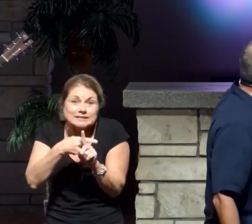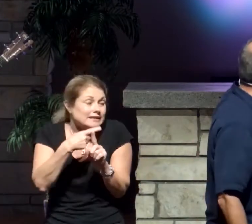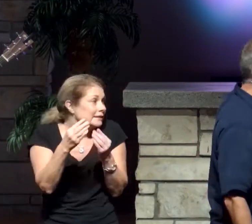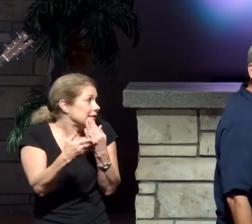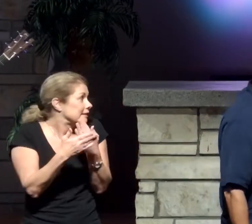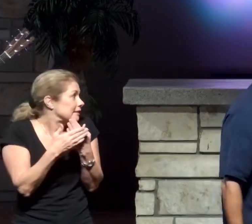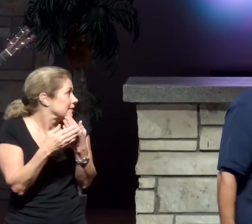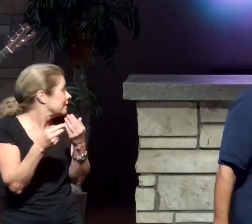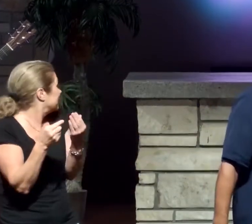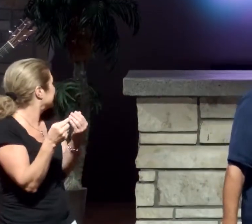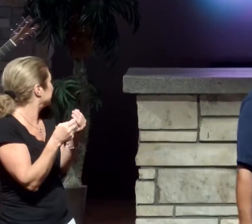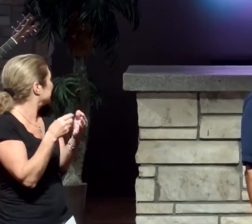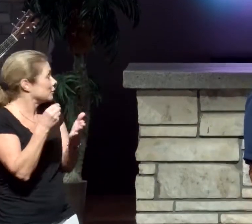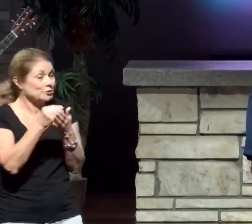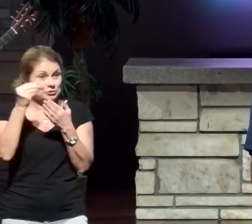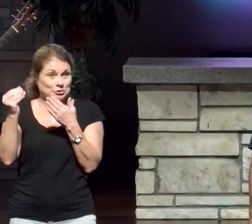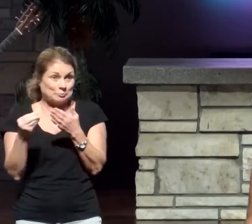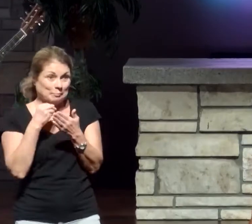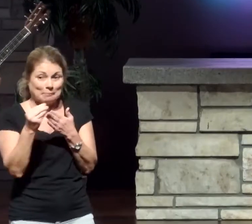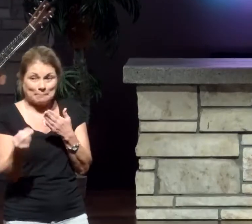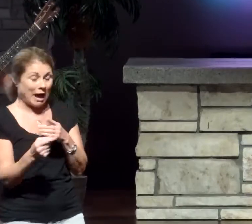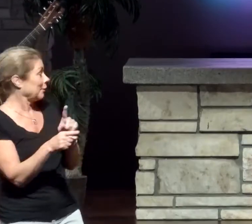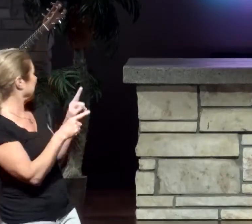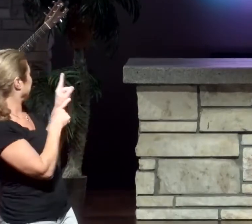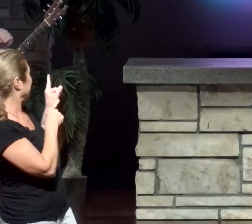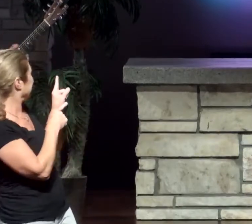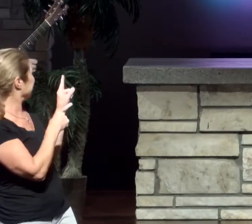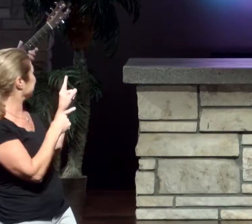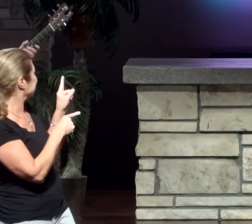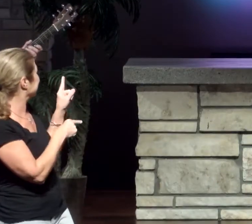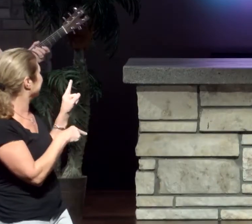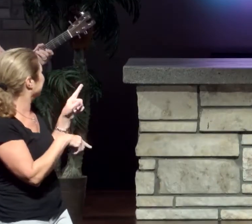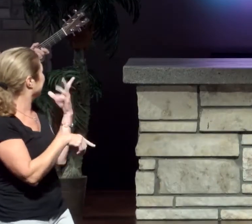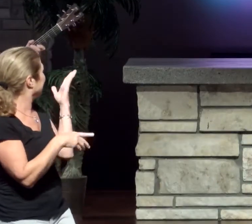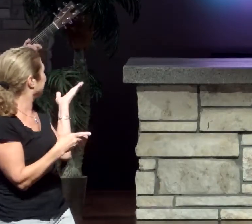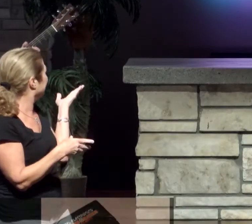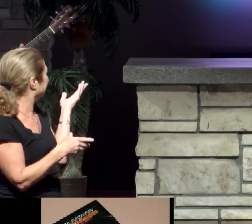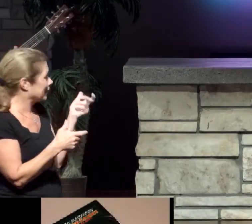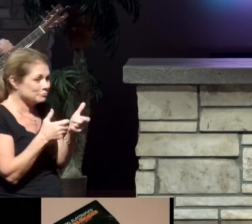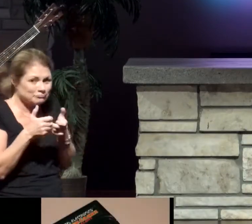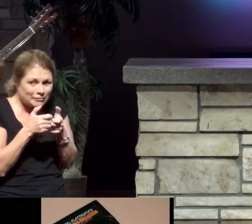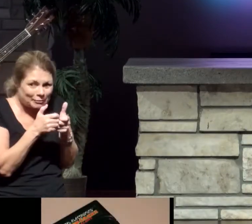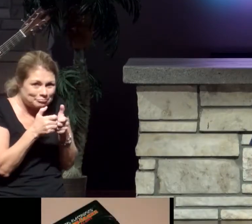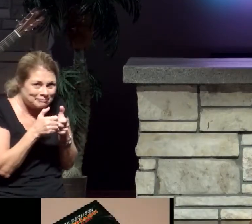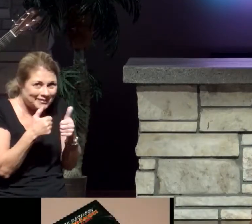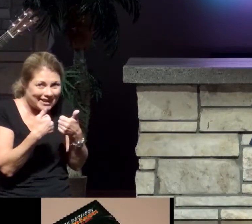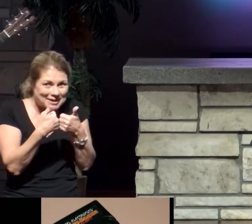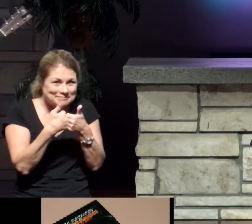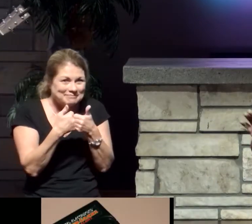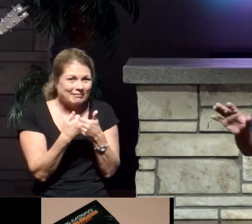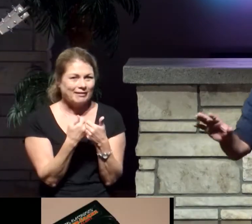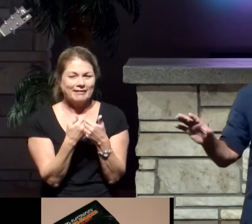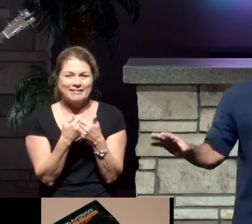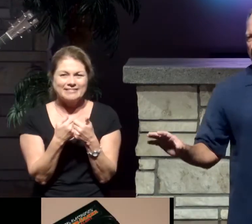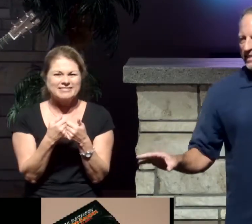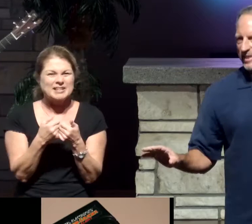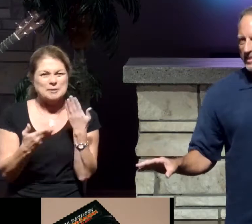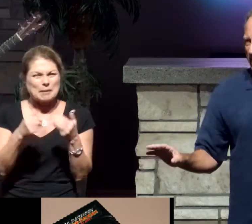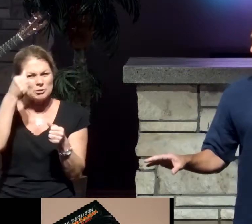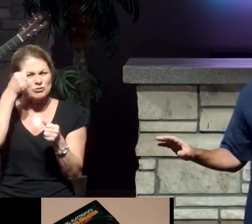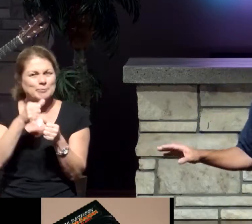to buy one of these. It was a Battlestar Galactica handheld electric game. Okay, now you gotta remember,